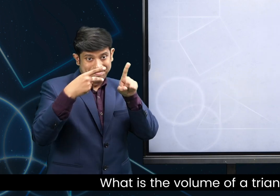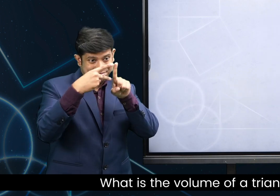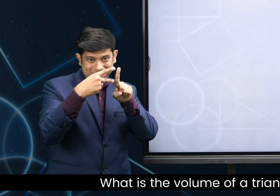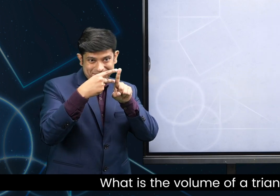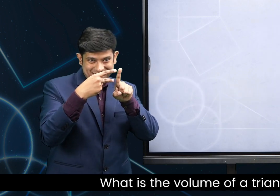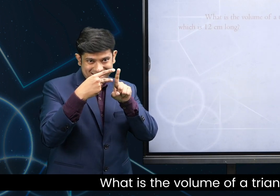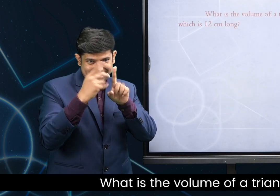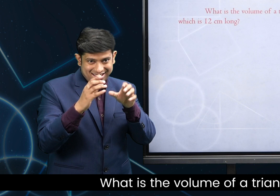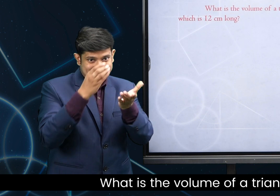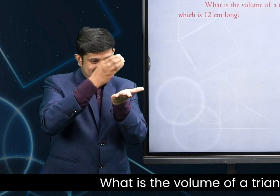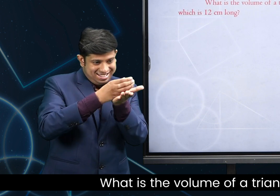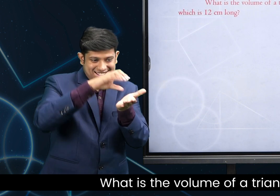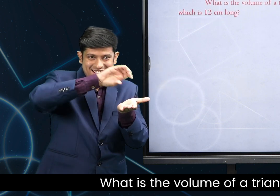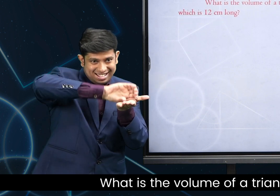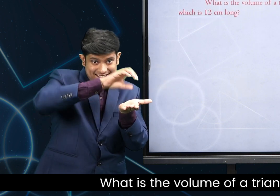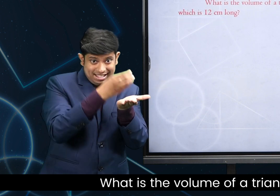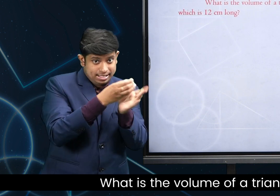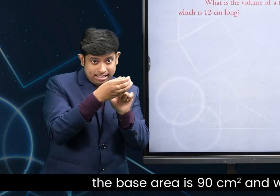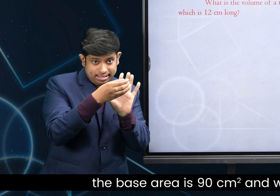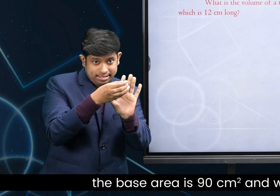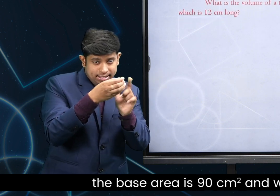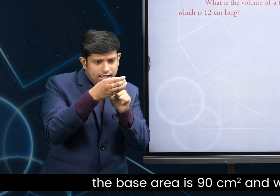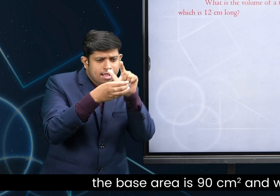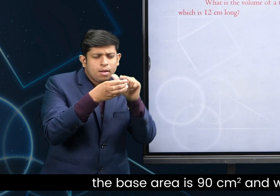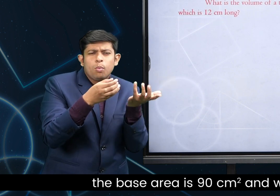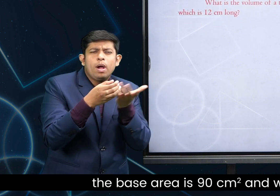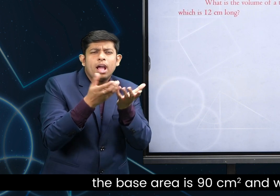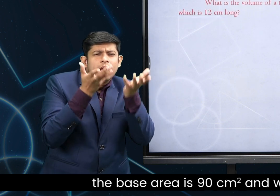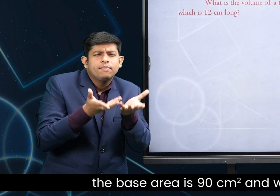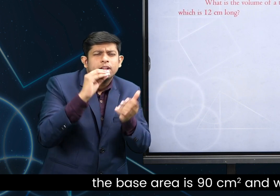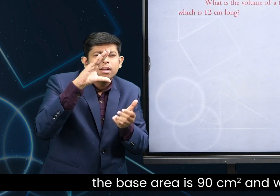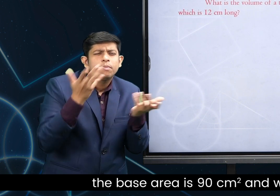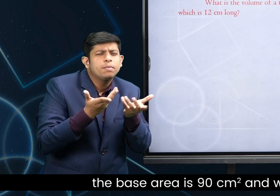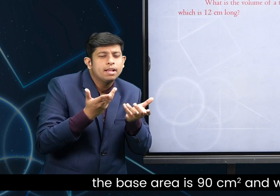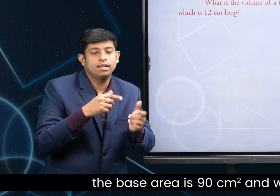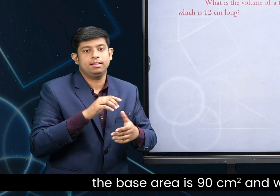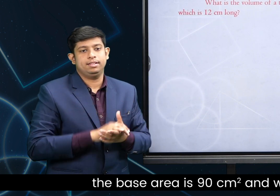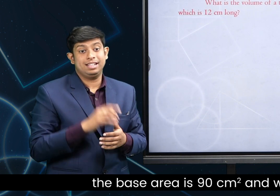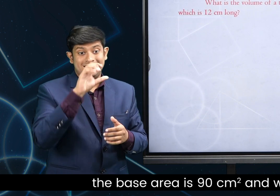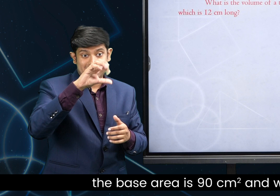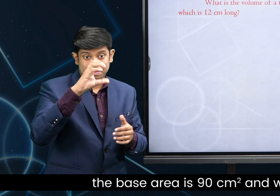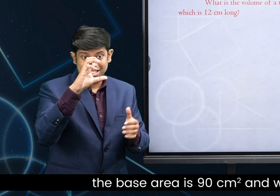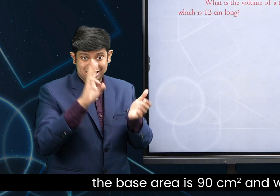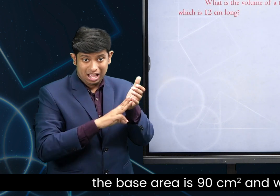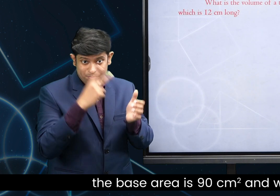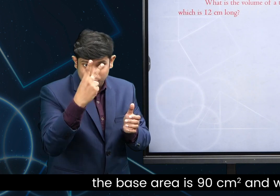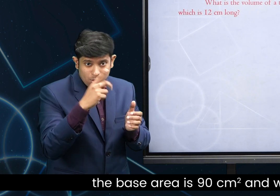What is the volume of a triangular prism where the base area is 90 cm square and which is 12 cm long?